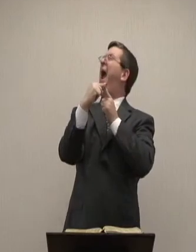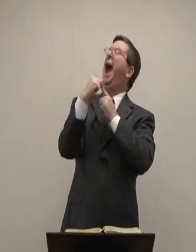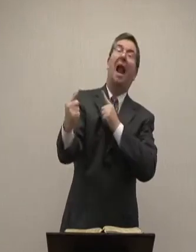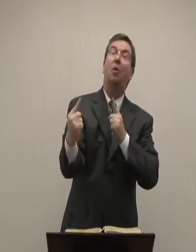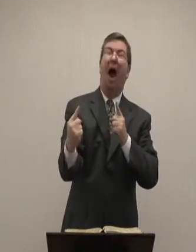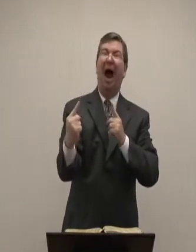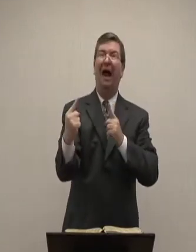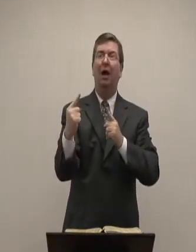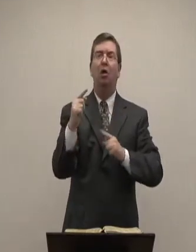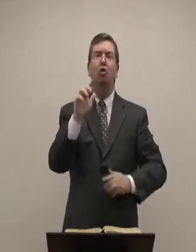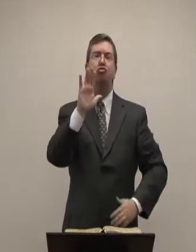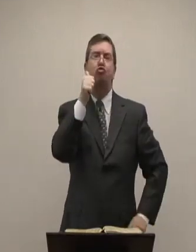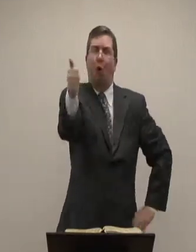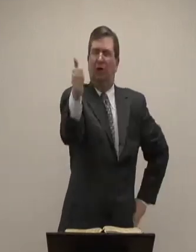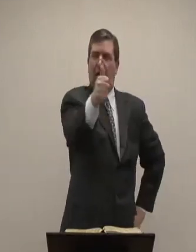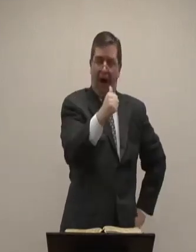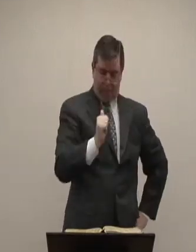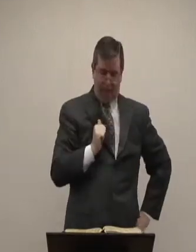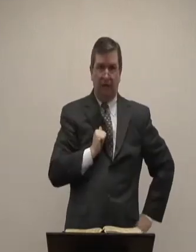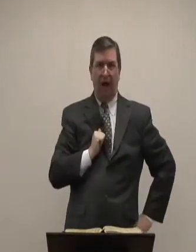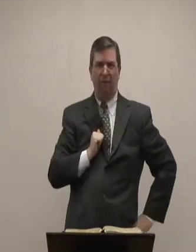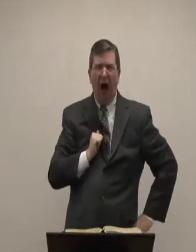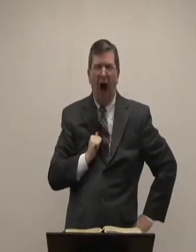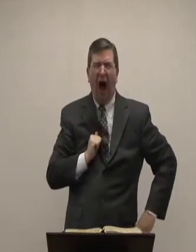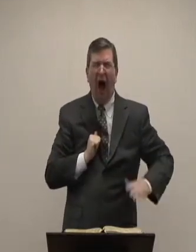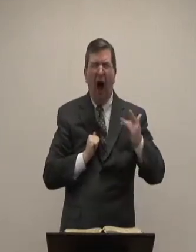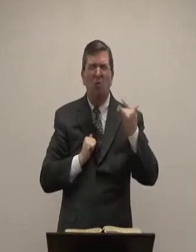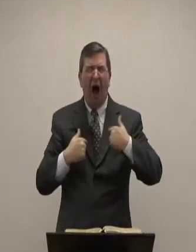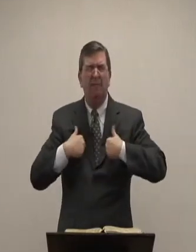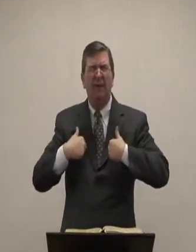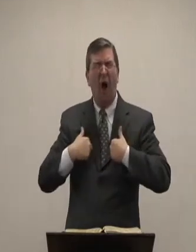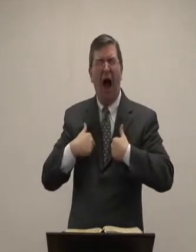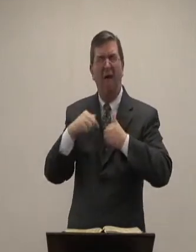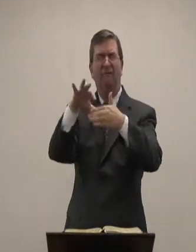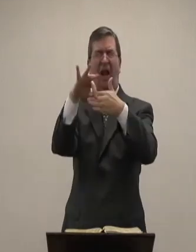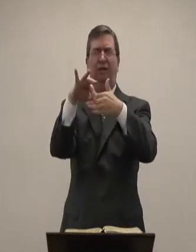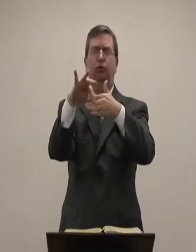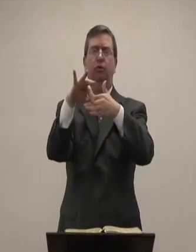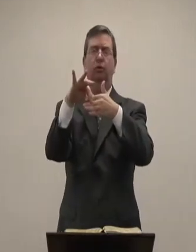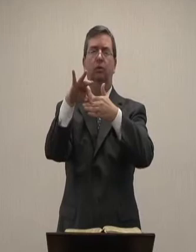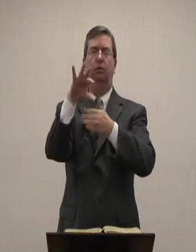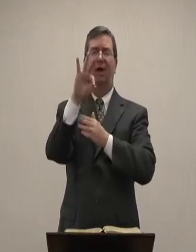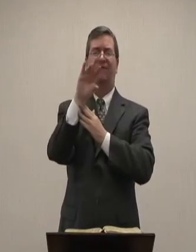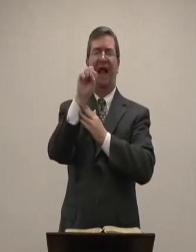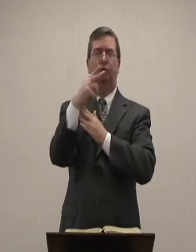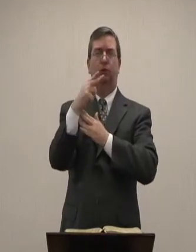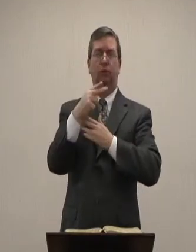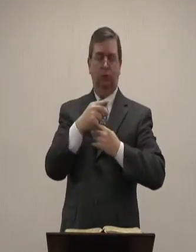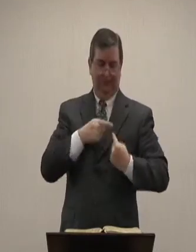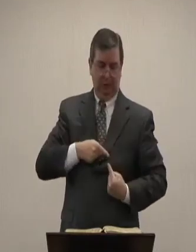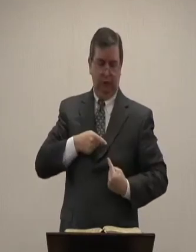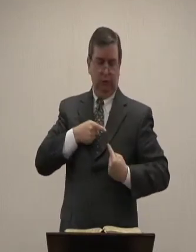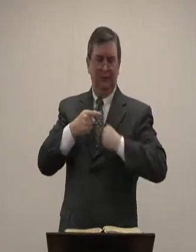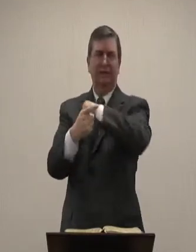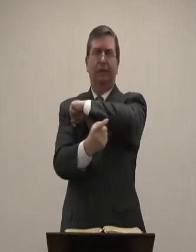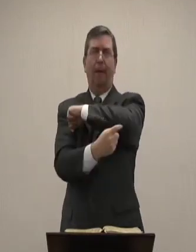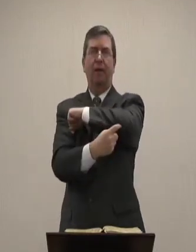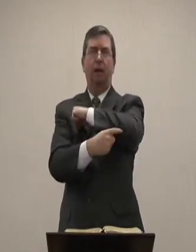Don't ever. The biggest enemy is yourself. Myself. The flesh. I'm speaking of the